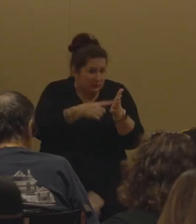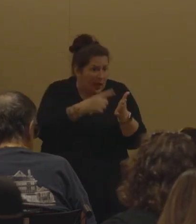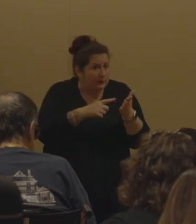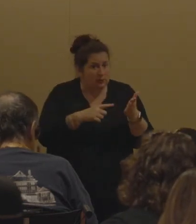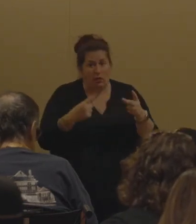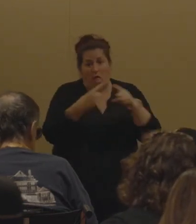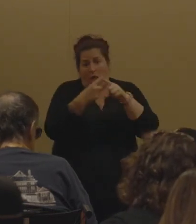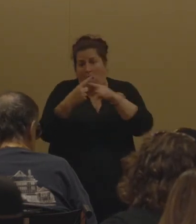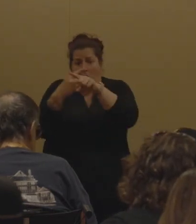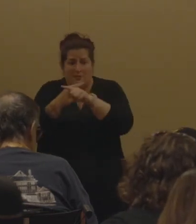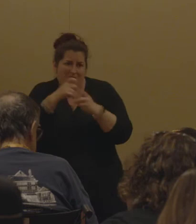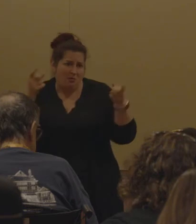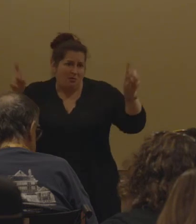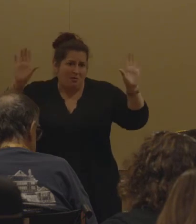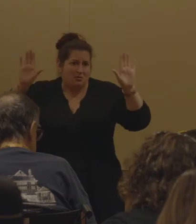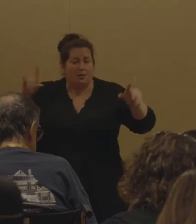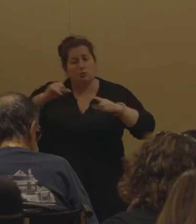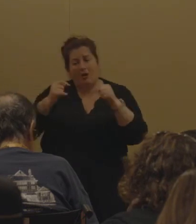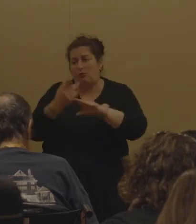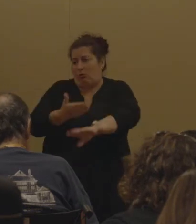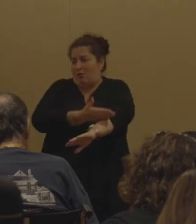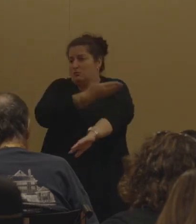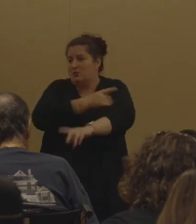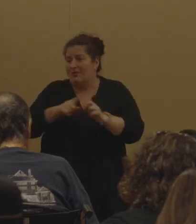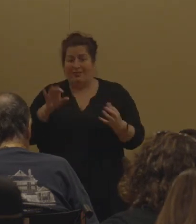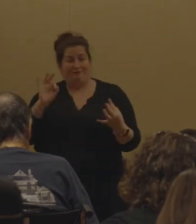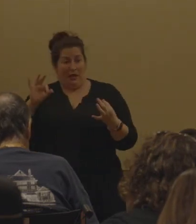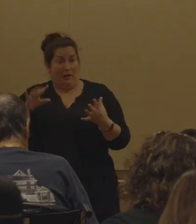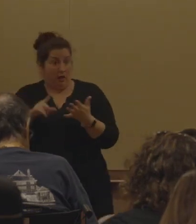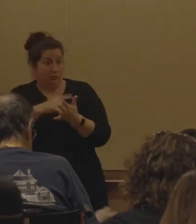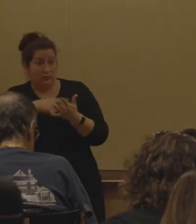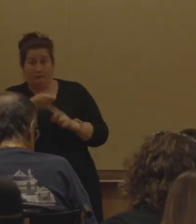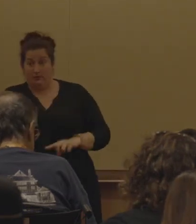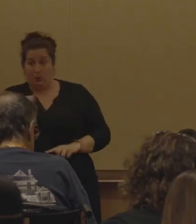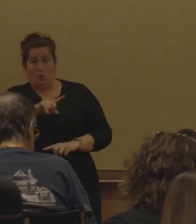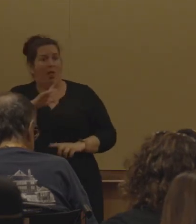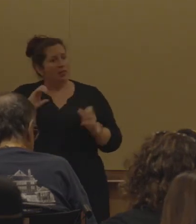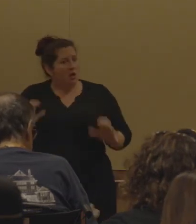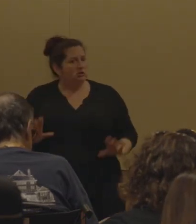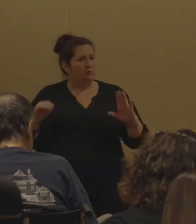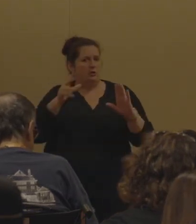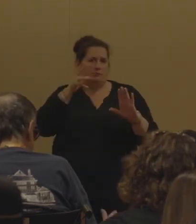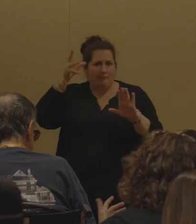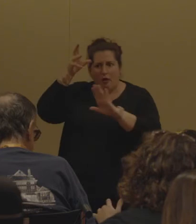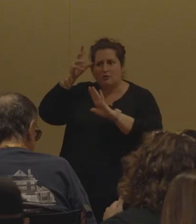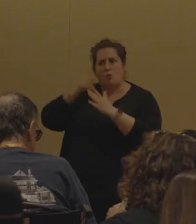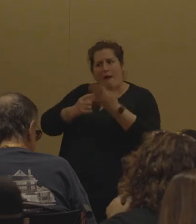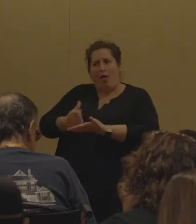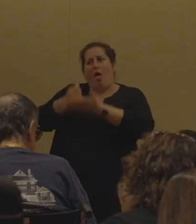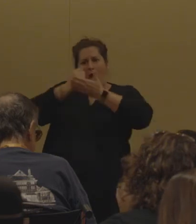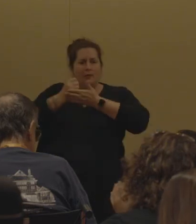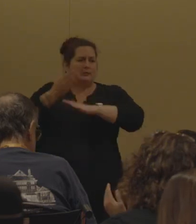to work and to make those improvements. But honestly, the feedback we get from you all, the customers and the parents, is what helps